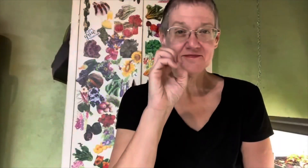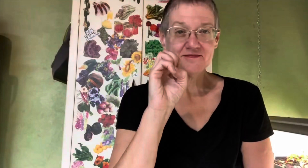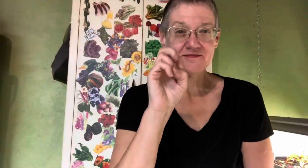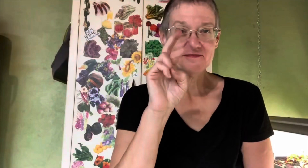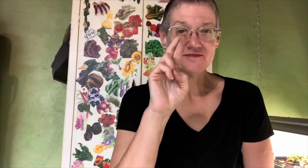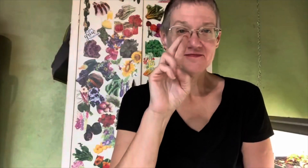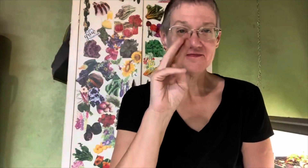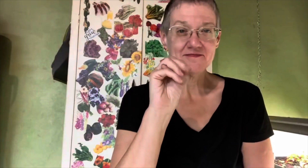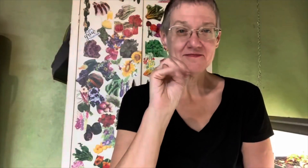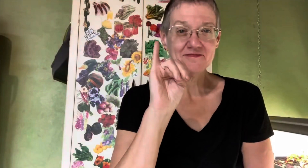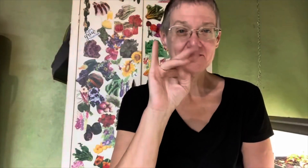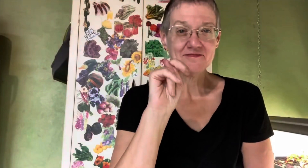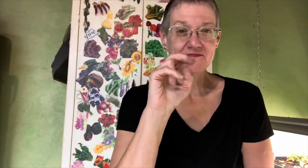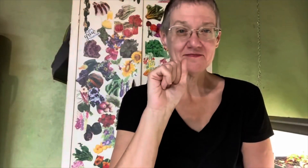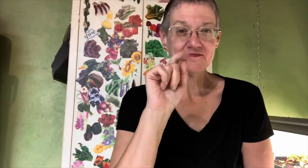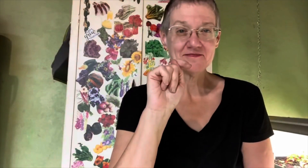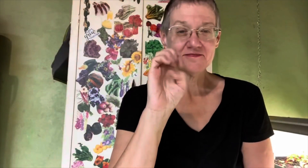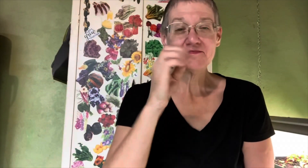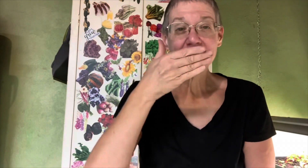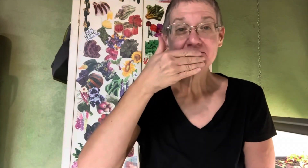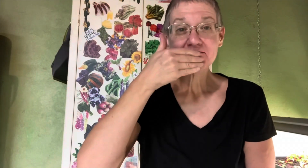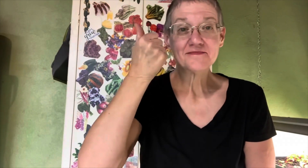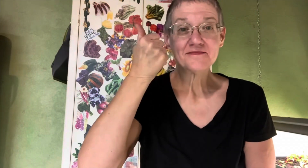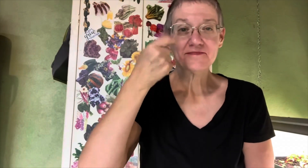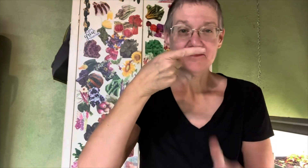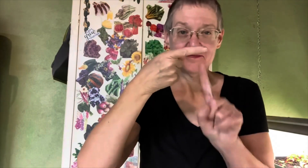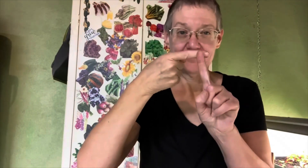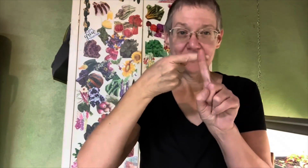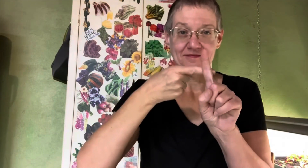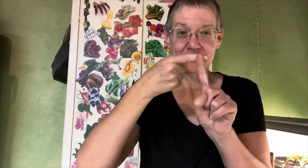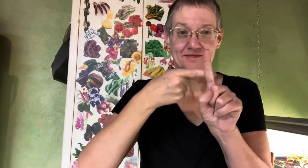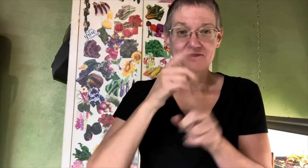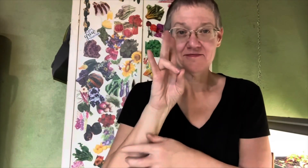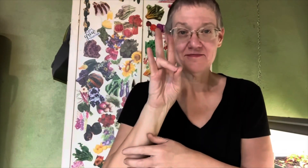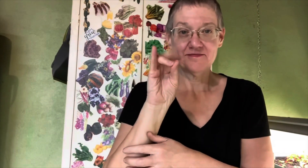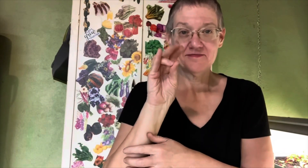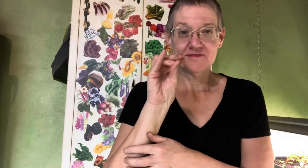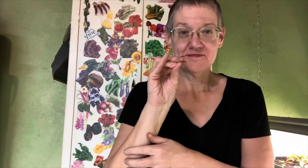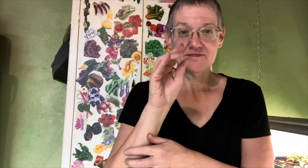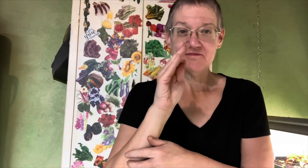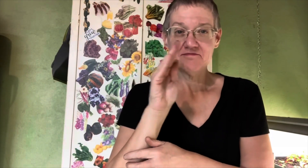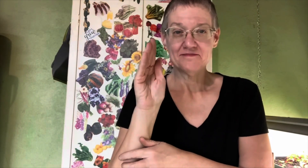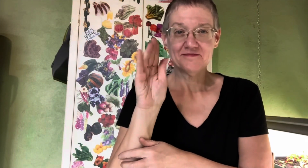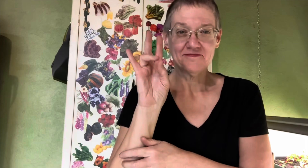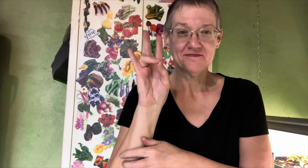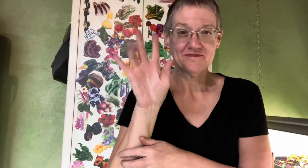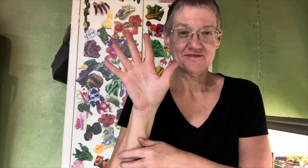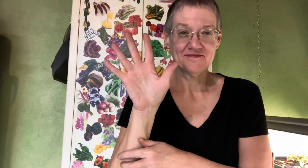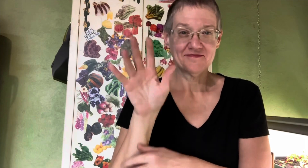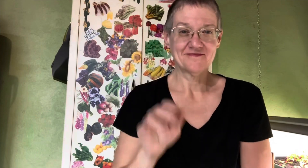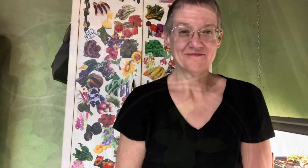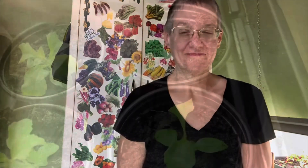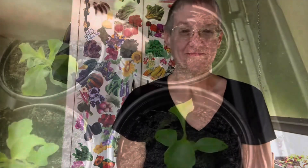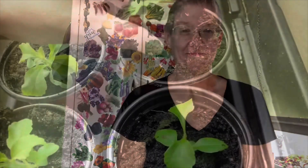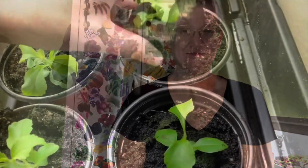The seeds germinate best between 70 and 75